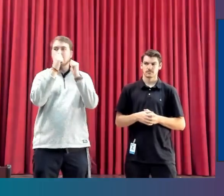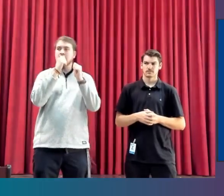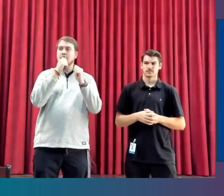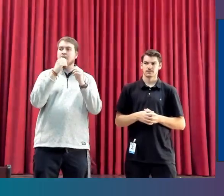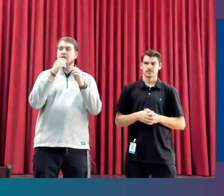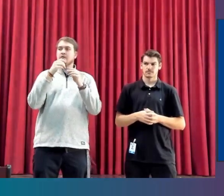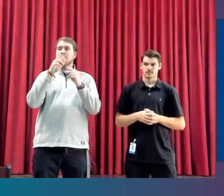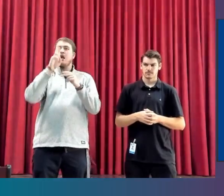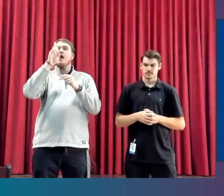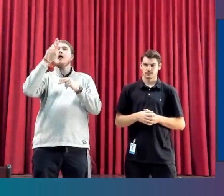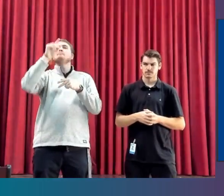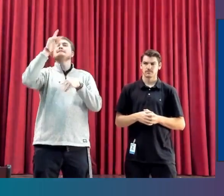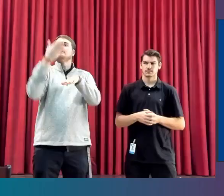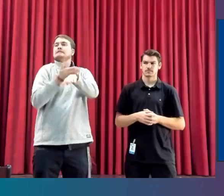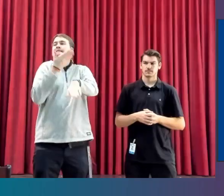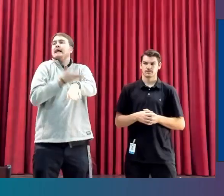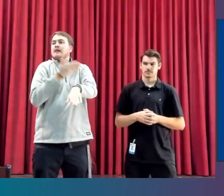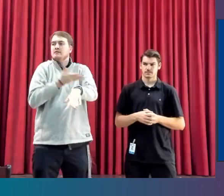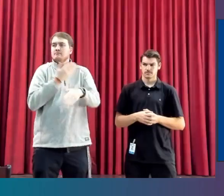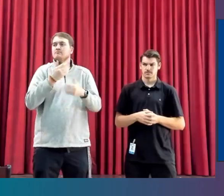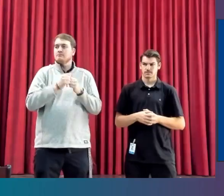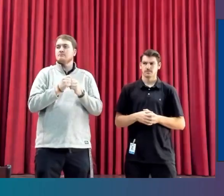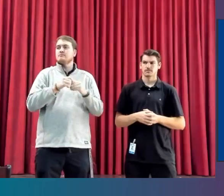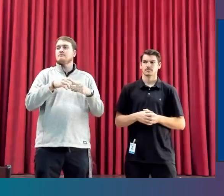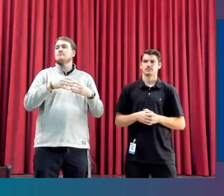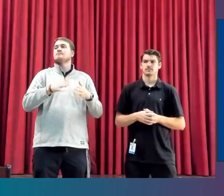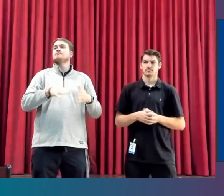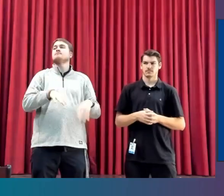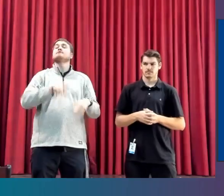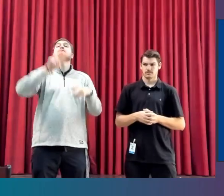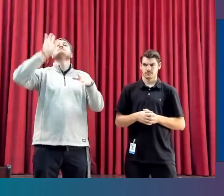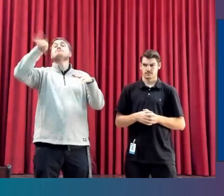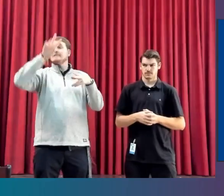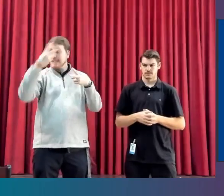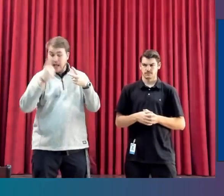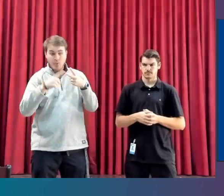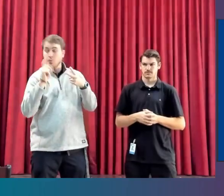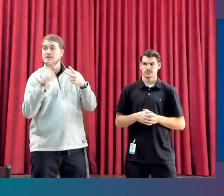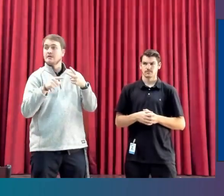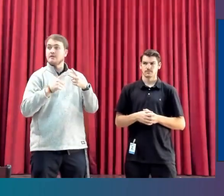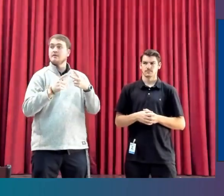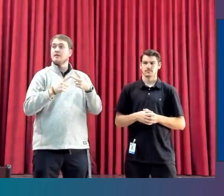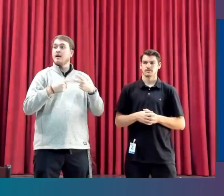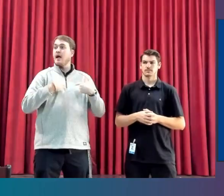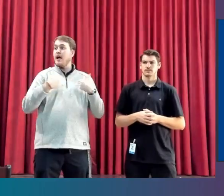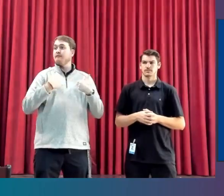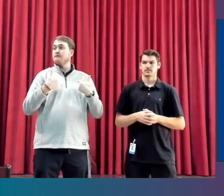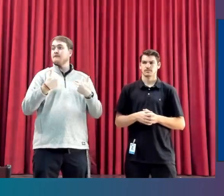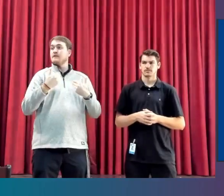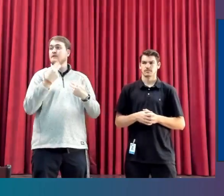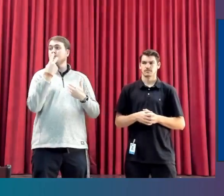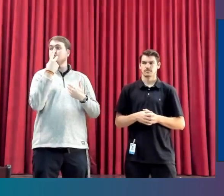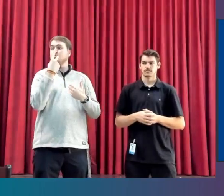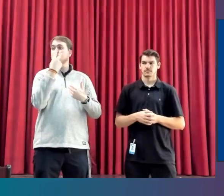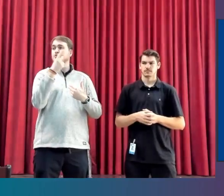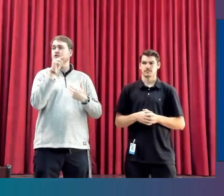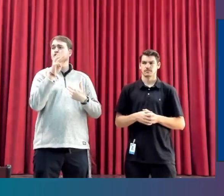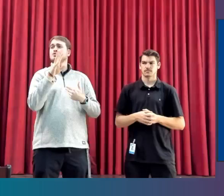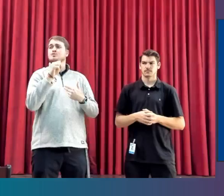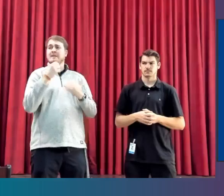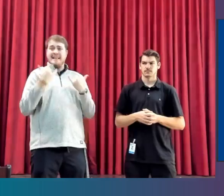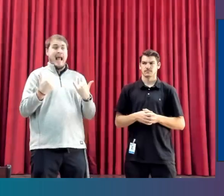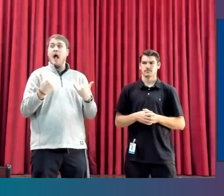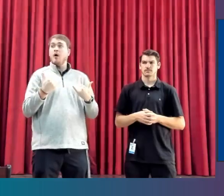know, here, that things are $2,000, things are getting updated all the time, and that's an issue, and I wonder